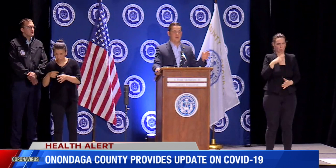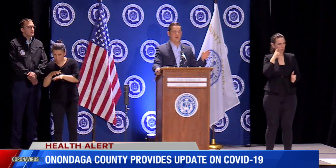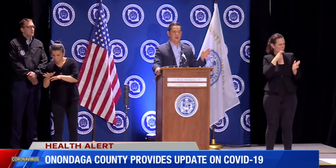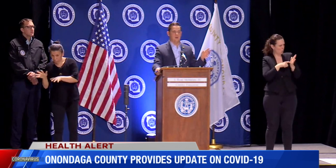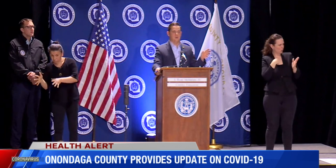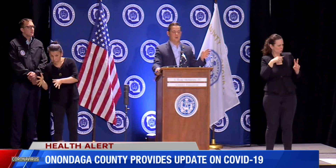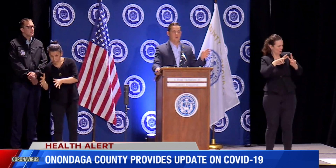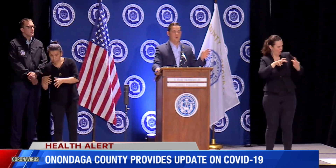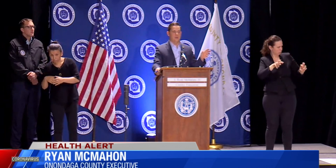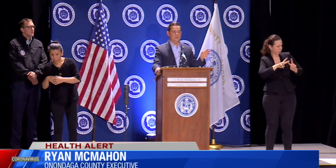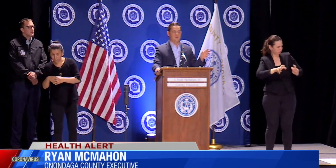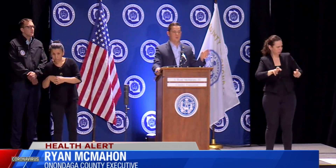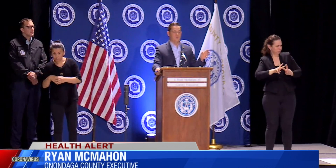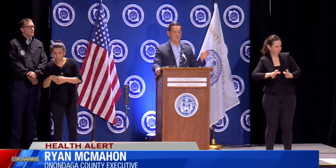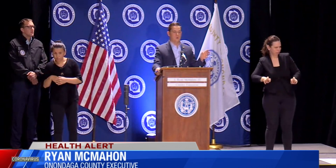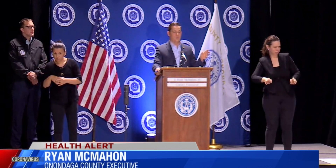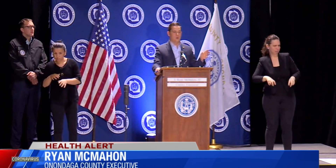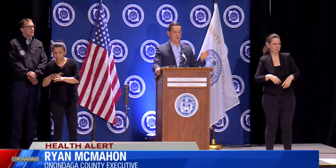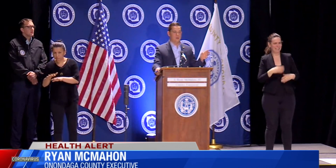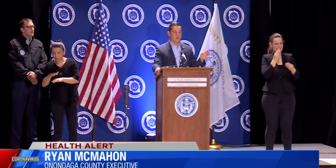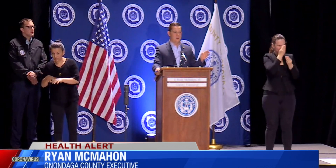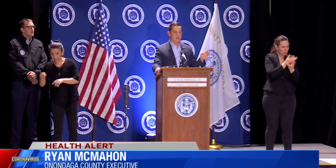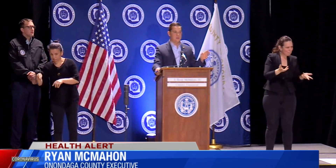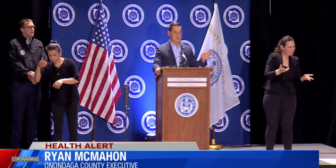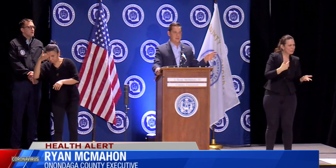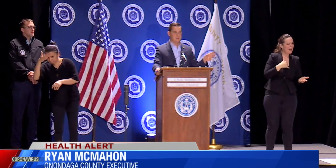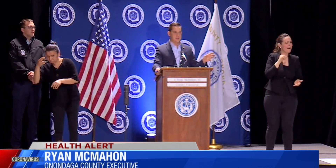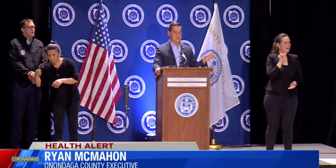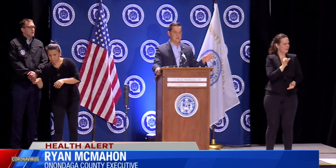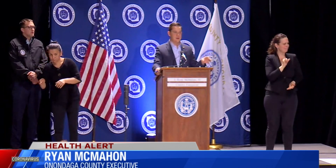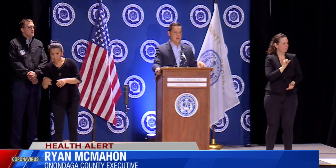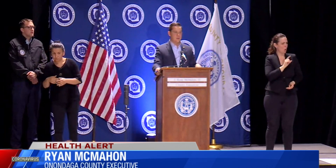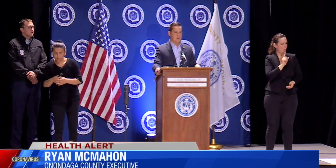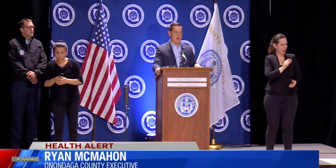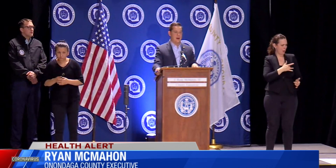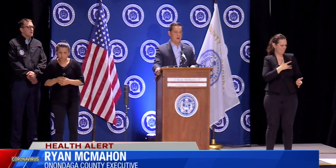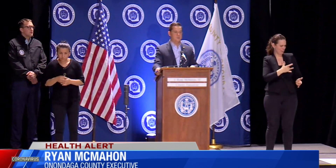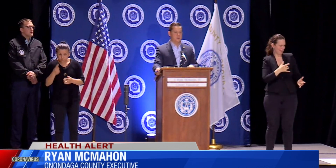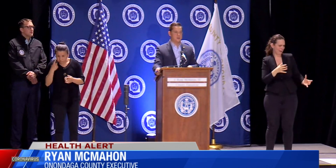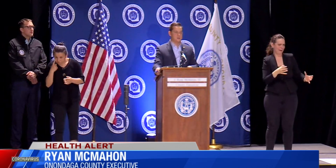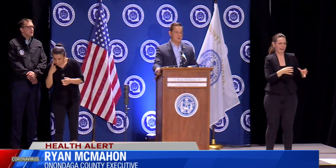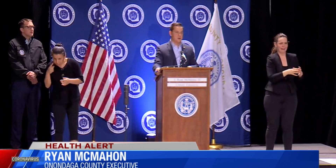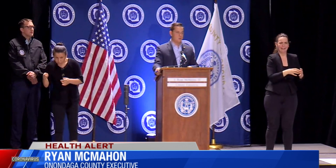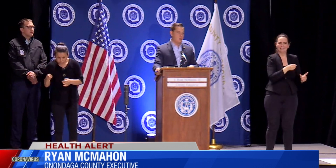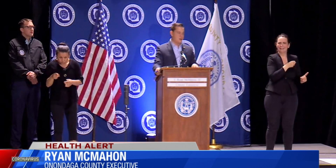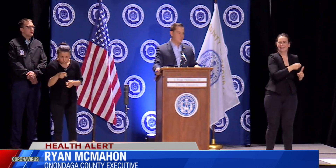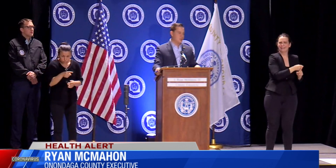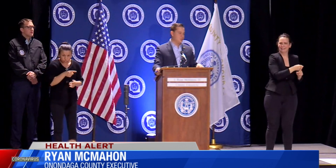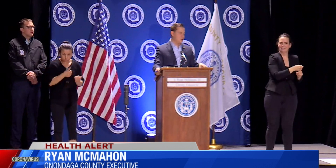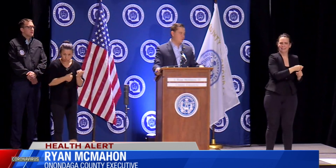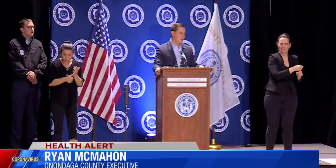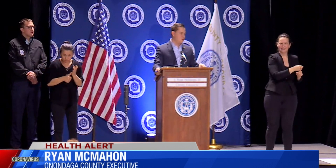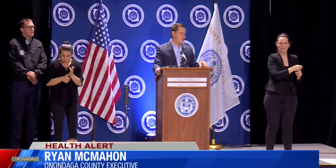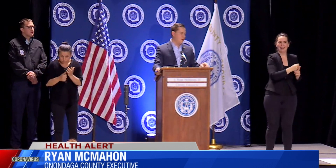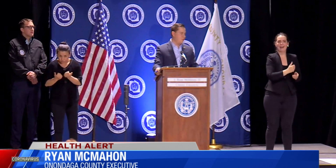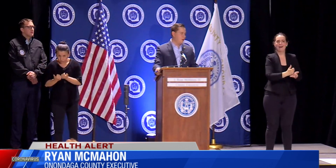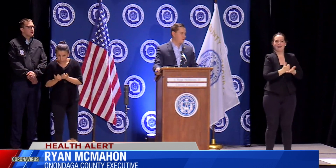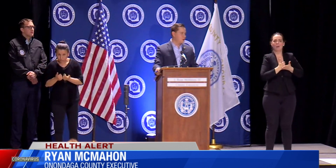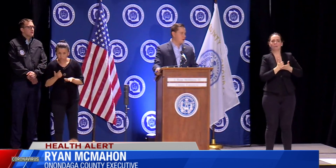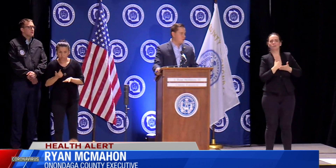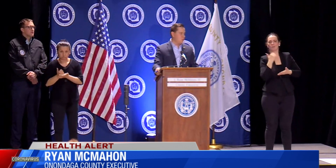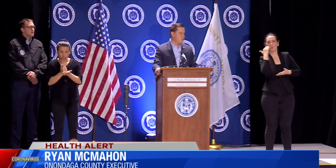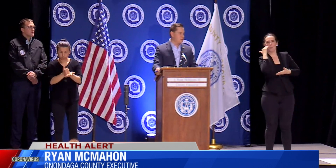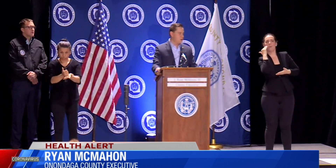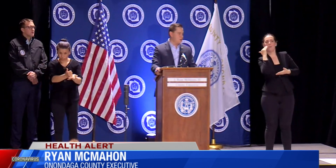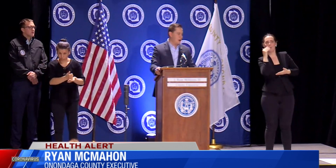data and we get to really assess this, and then that helps us with our education and information